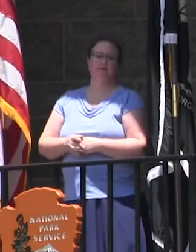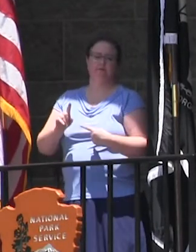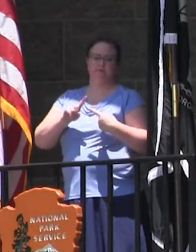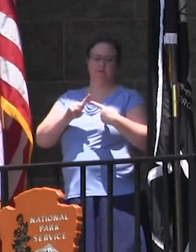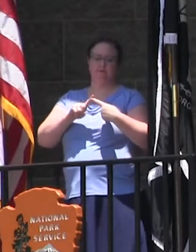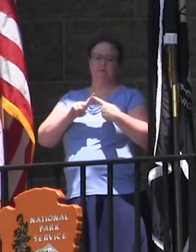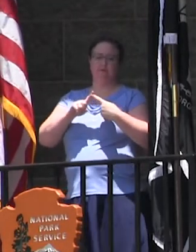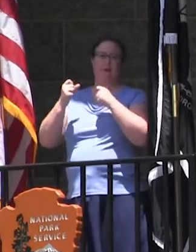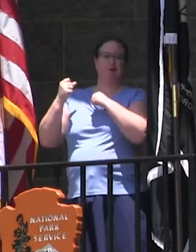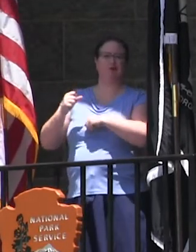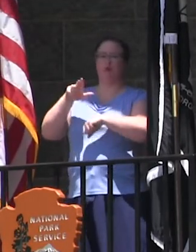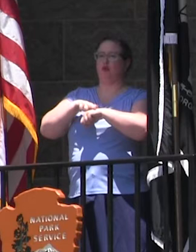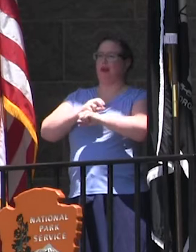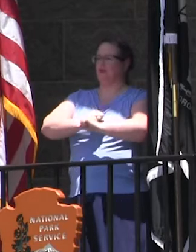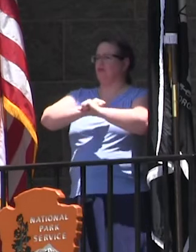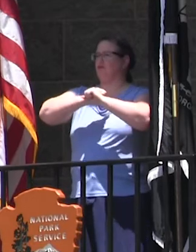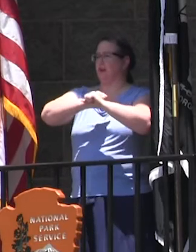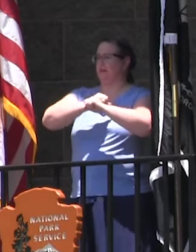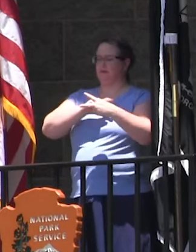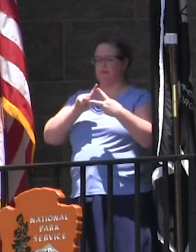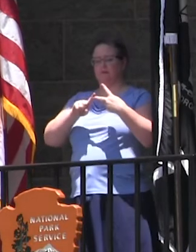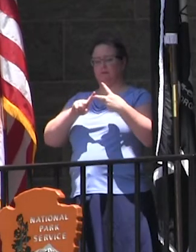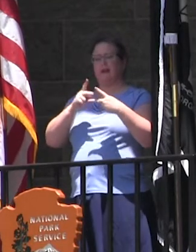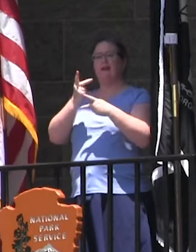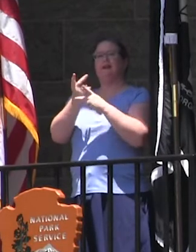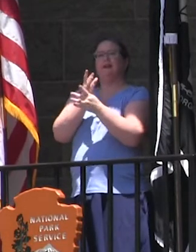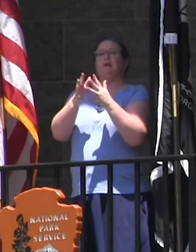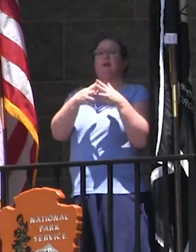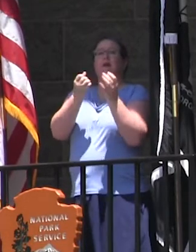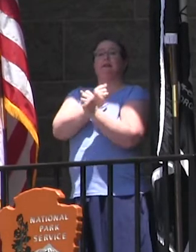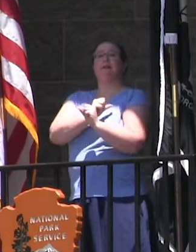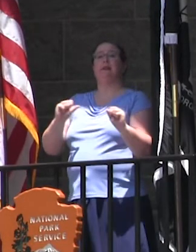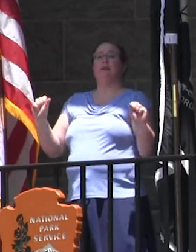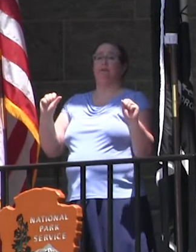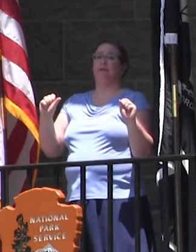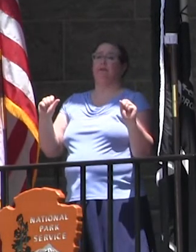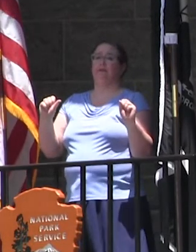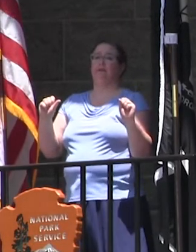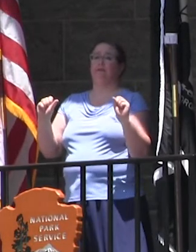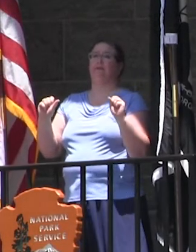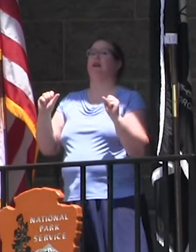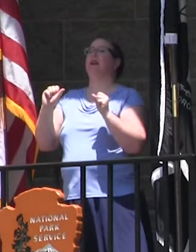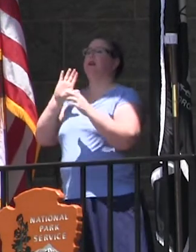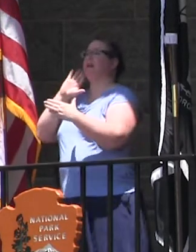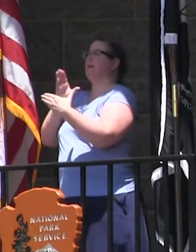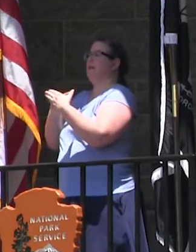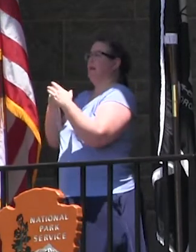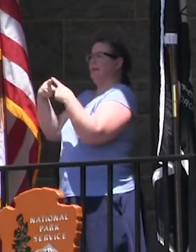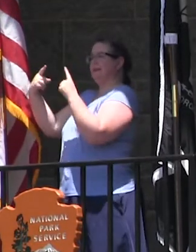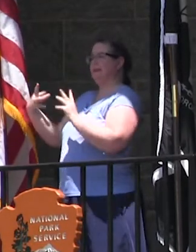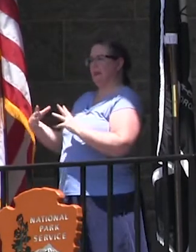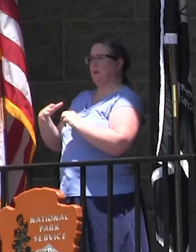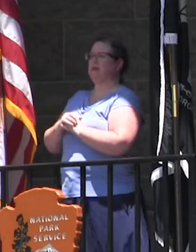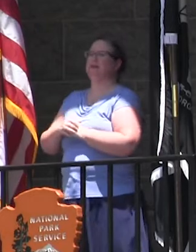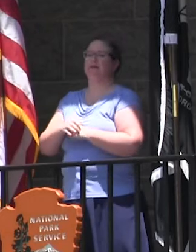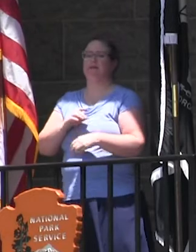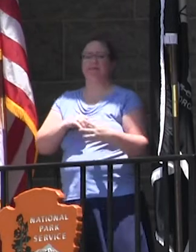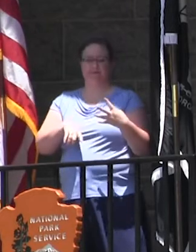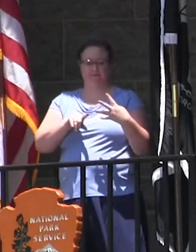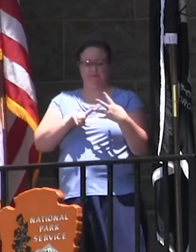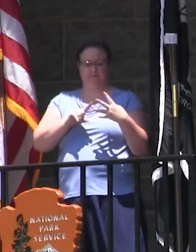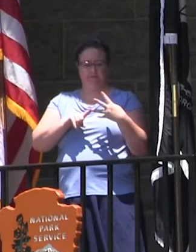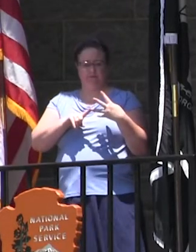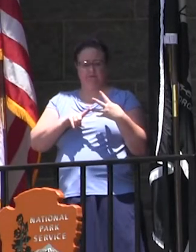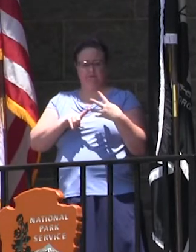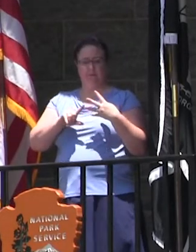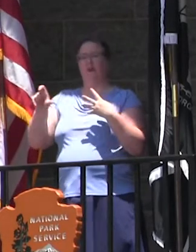provide a strong national defense, to keep America safe and secure against those enemies who would destroy our American way of life. They did